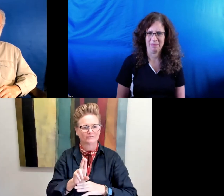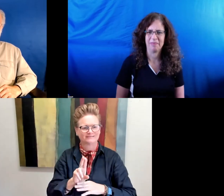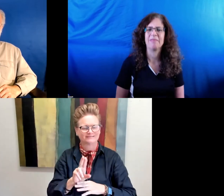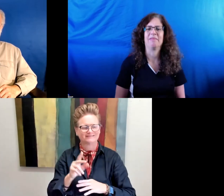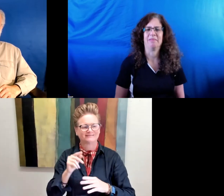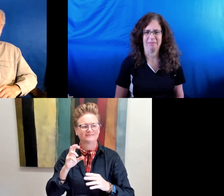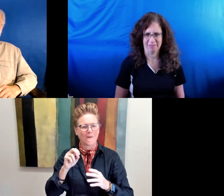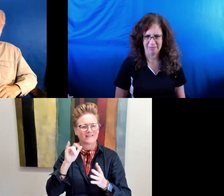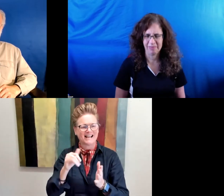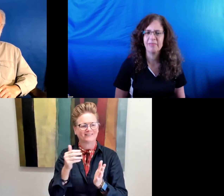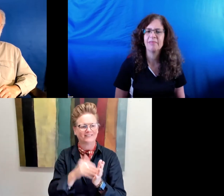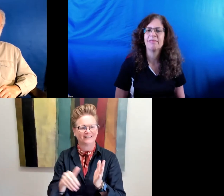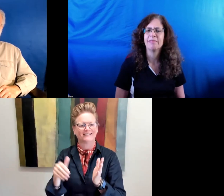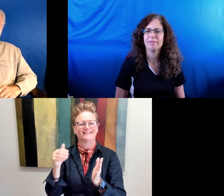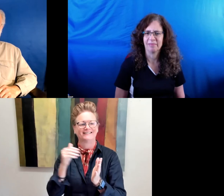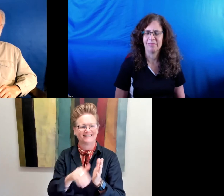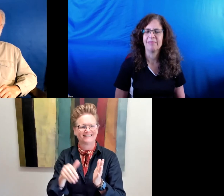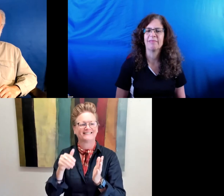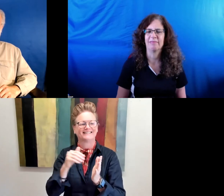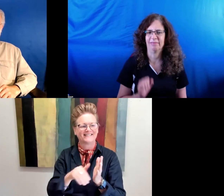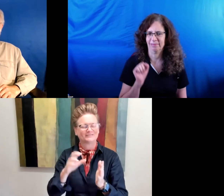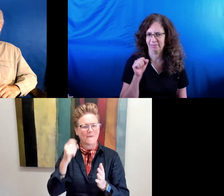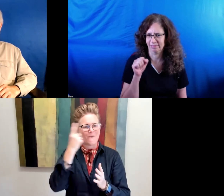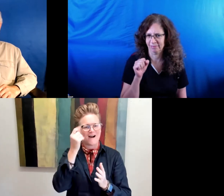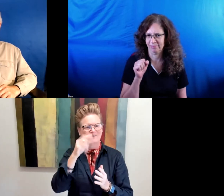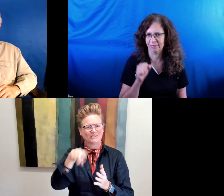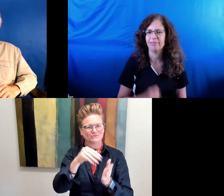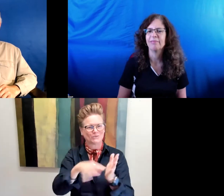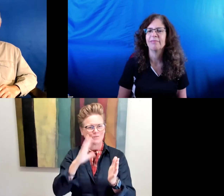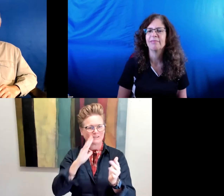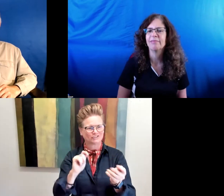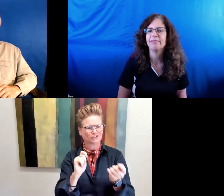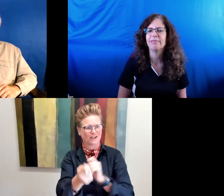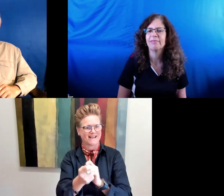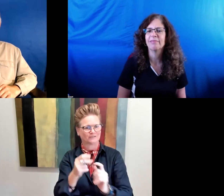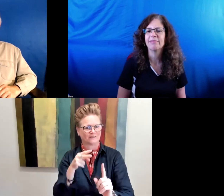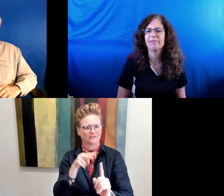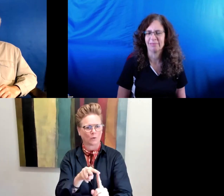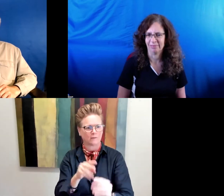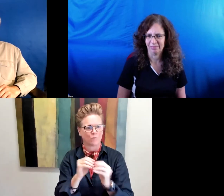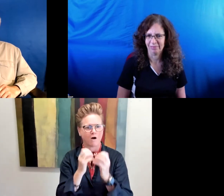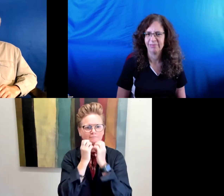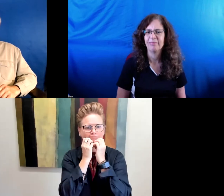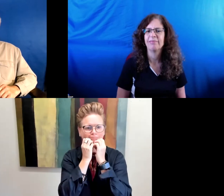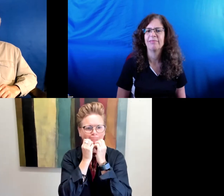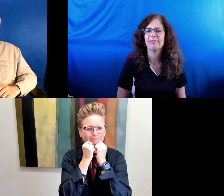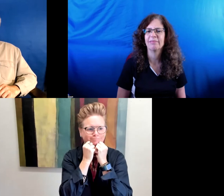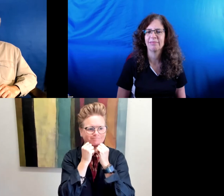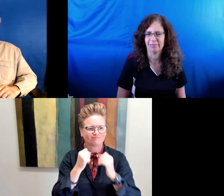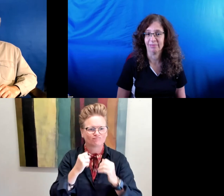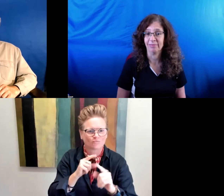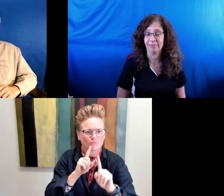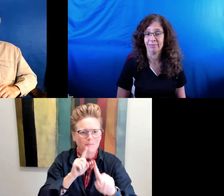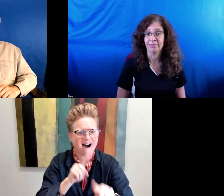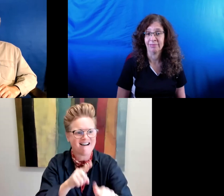Before you just get the paper and you'd kind of put it away. So this repetition. So I'm wondering if the students will change their point